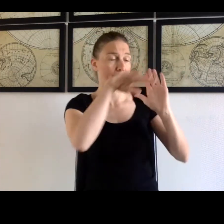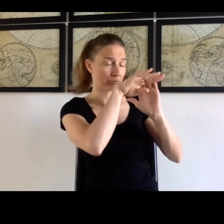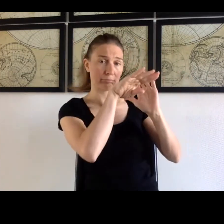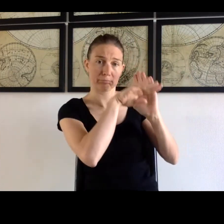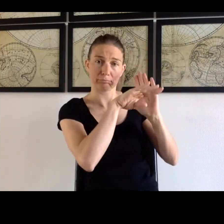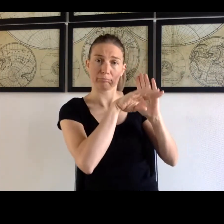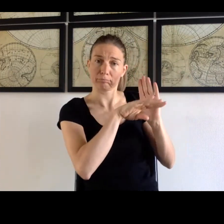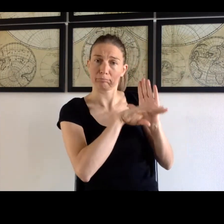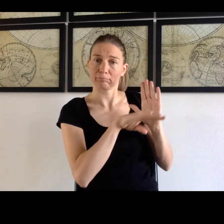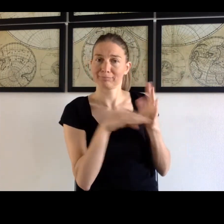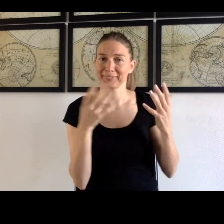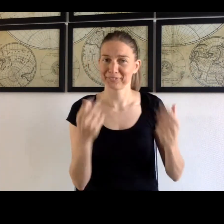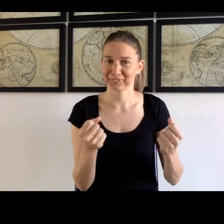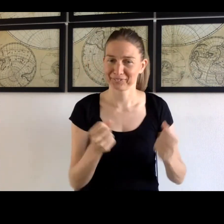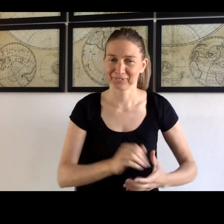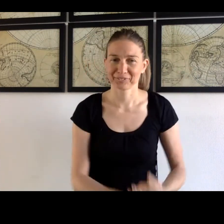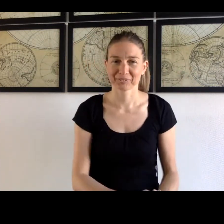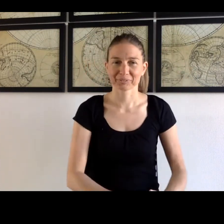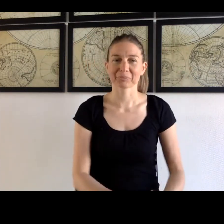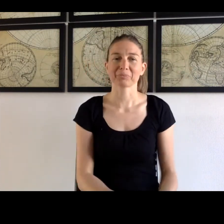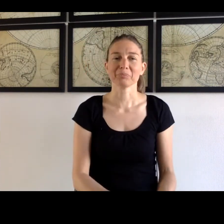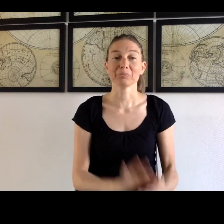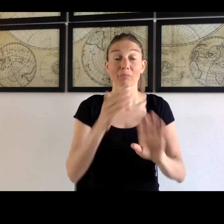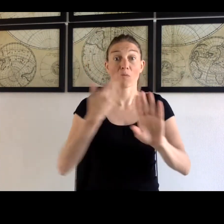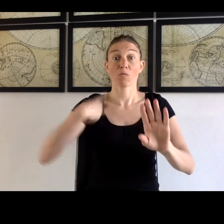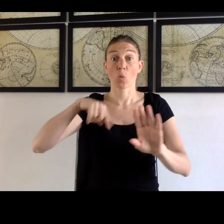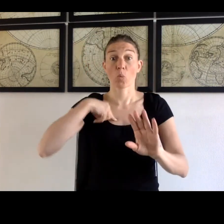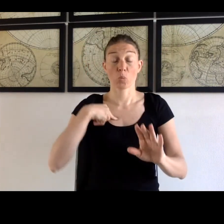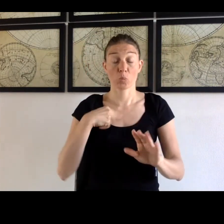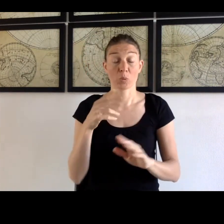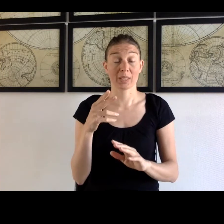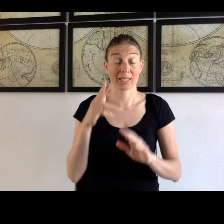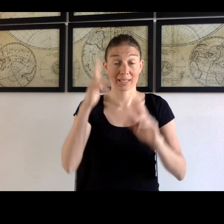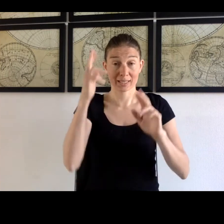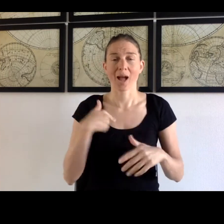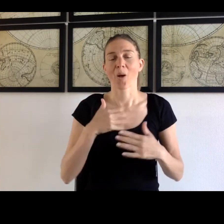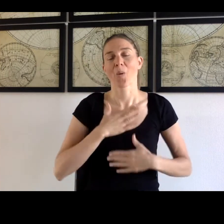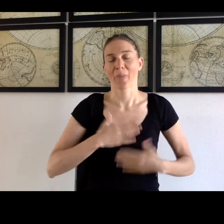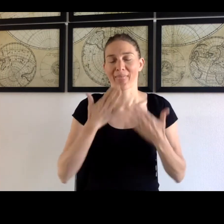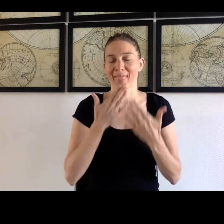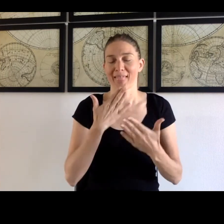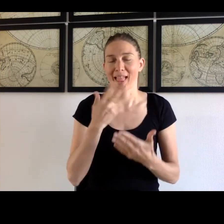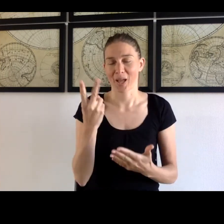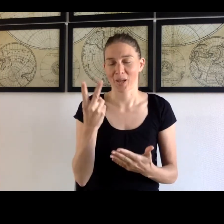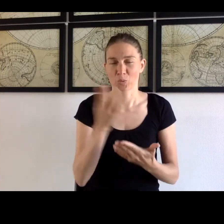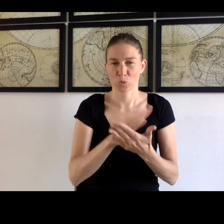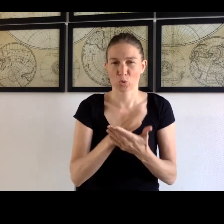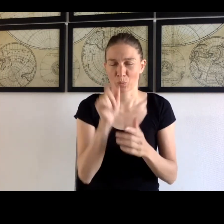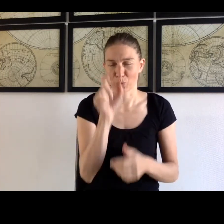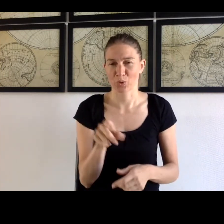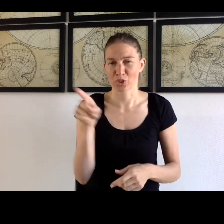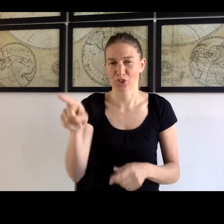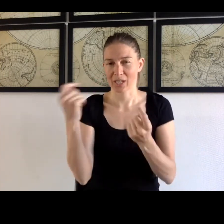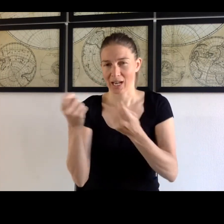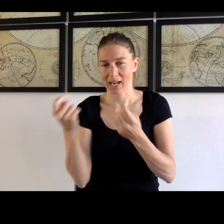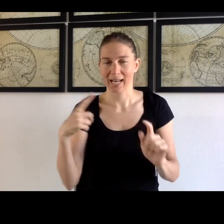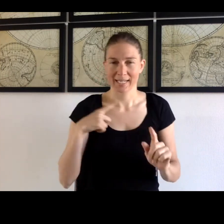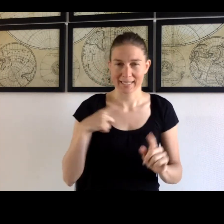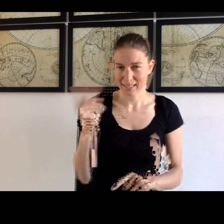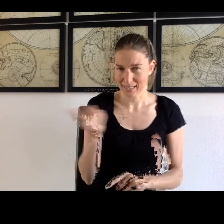Before we start, I want to thank our interpreters, Ferdinand and Lisa, and our